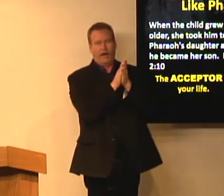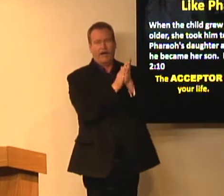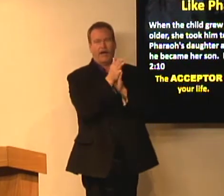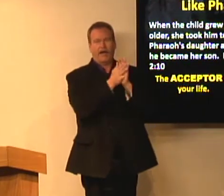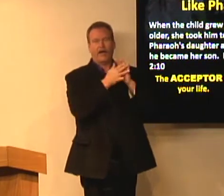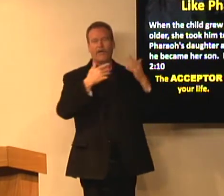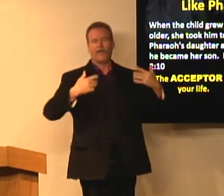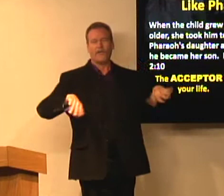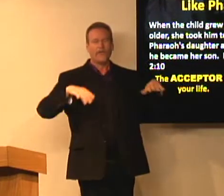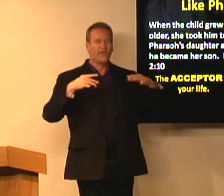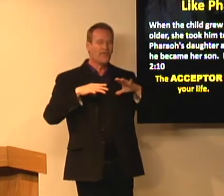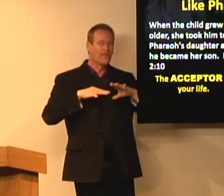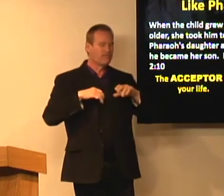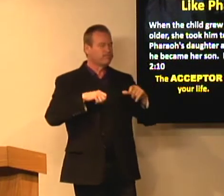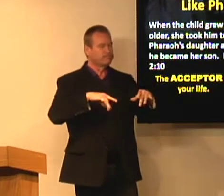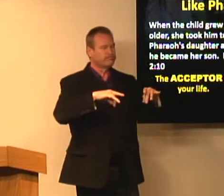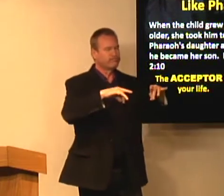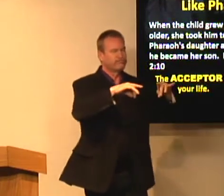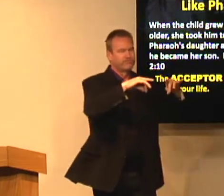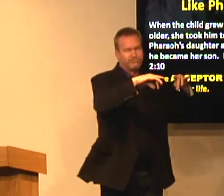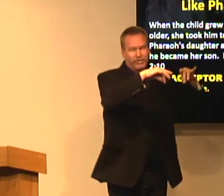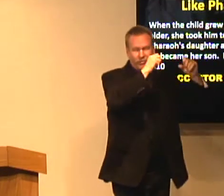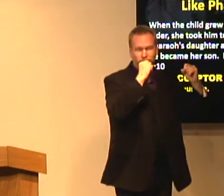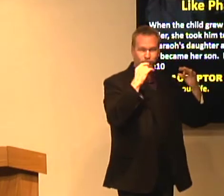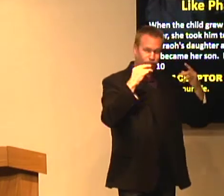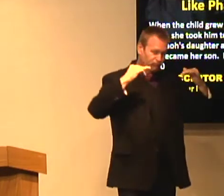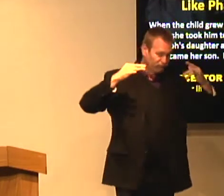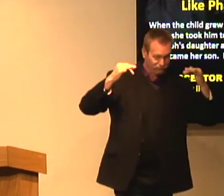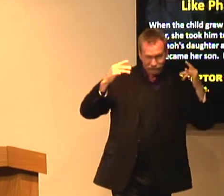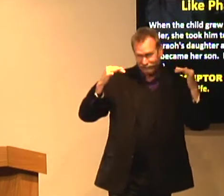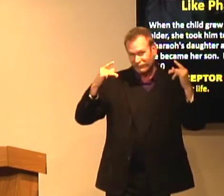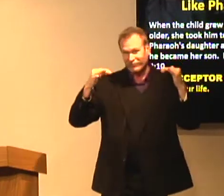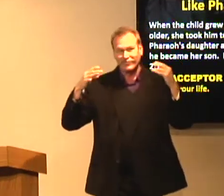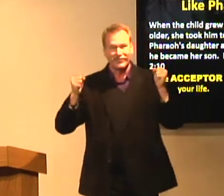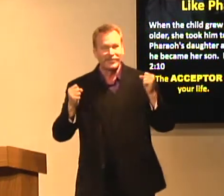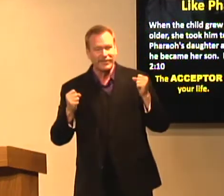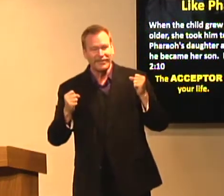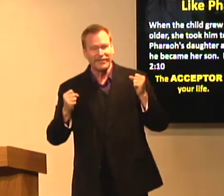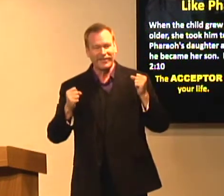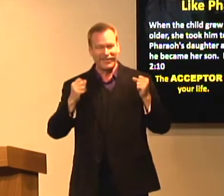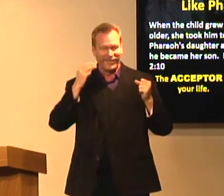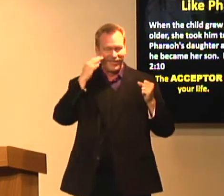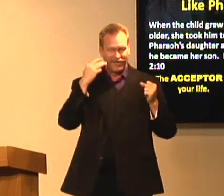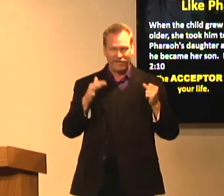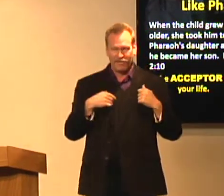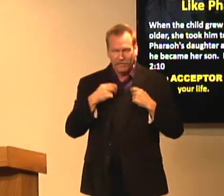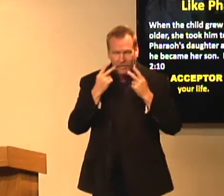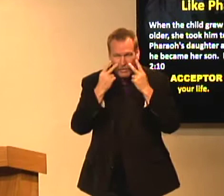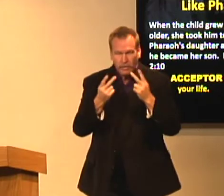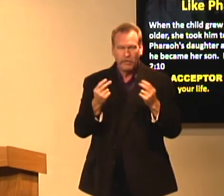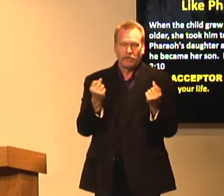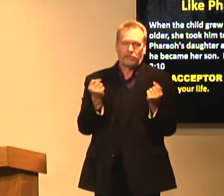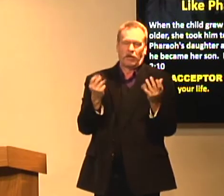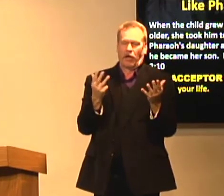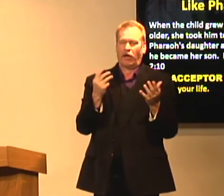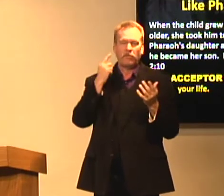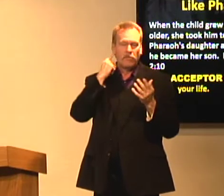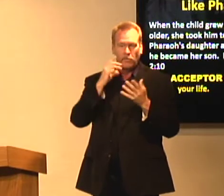just so great. And just to learn that and to go on through life learning all of this, picking it up and being able to talk. I've